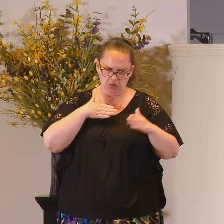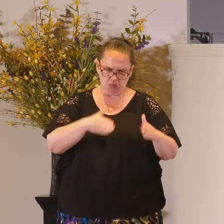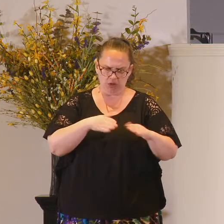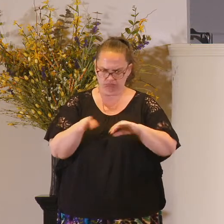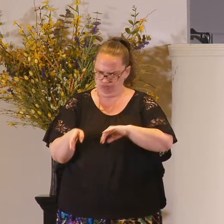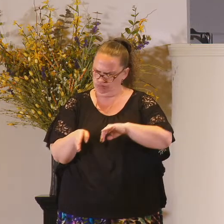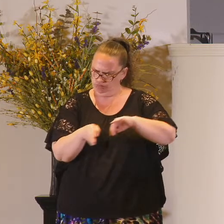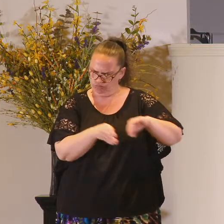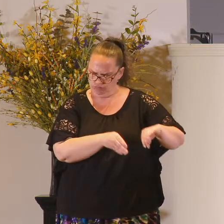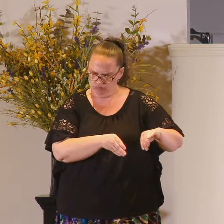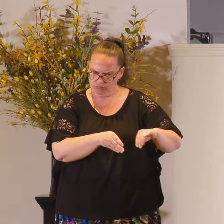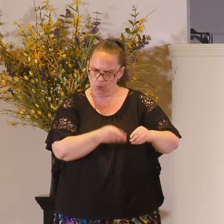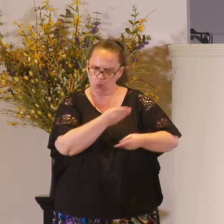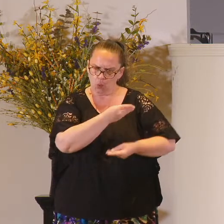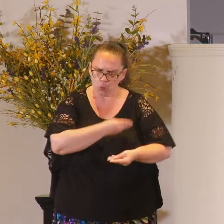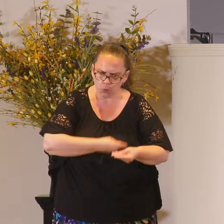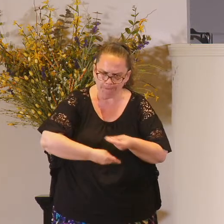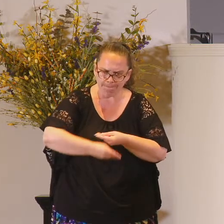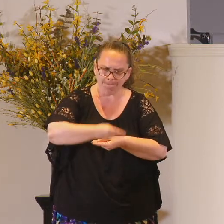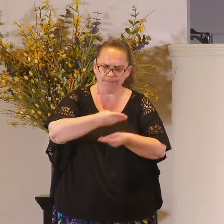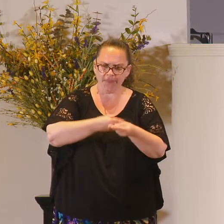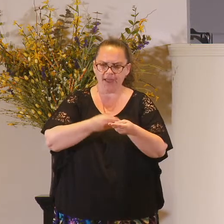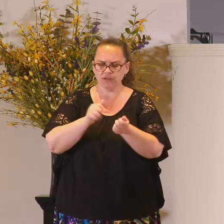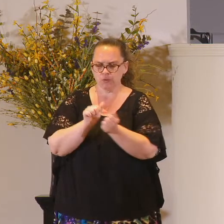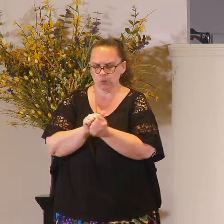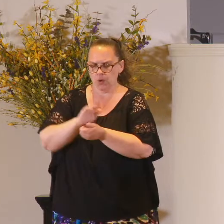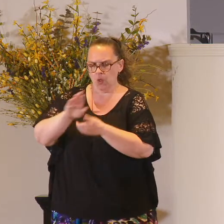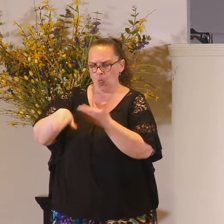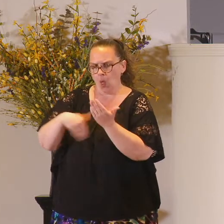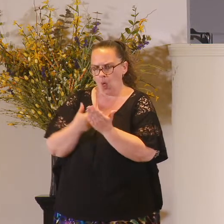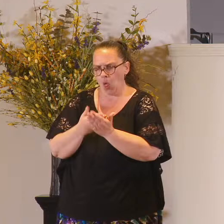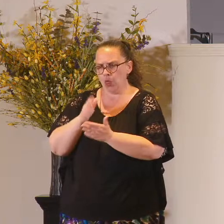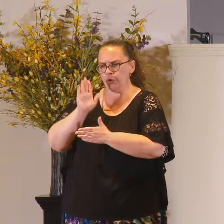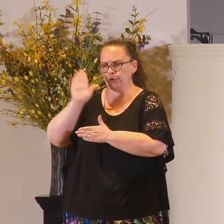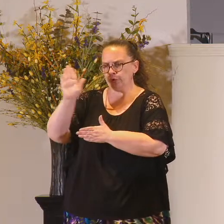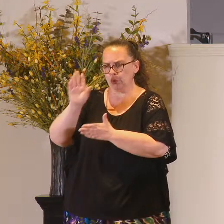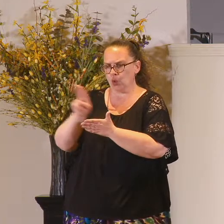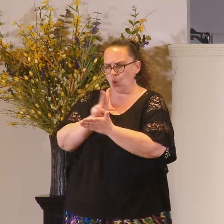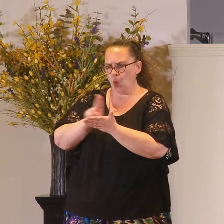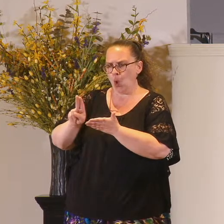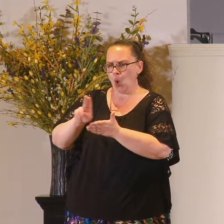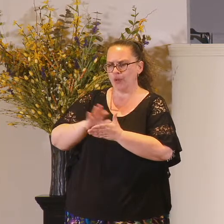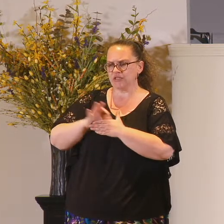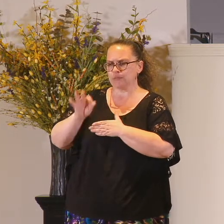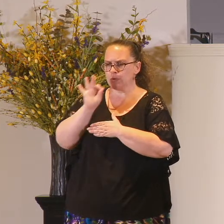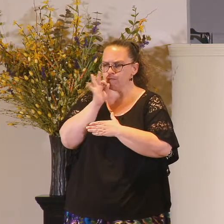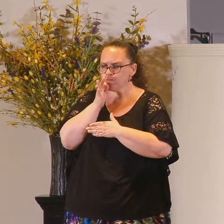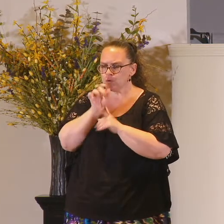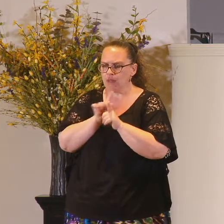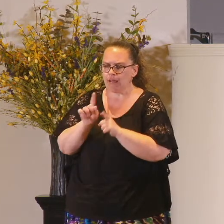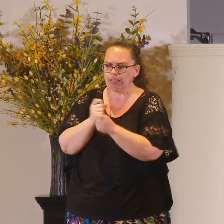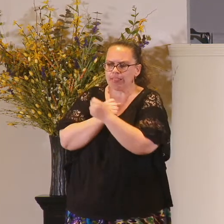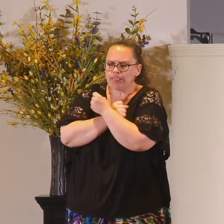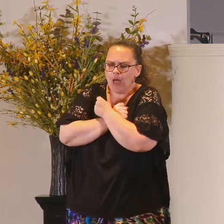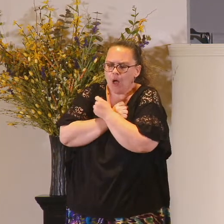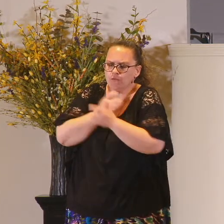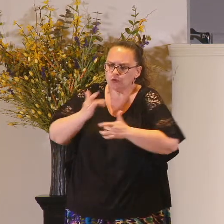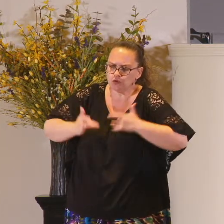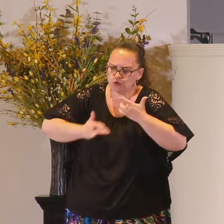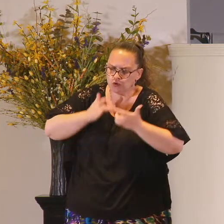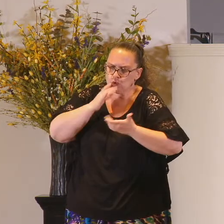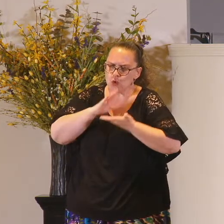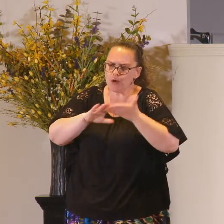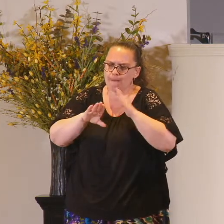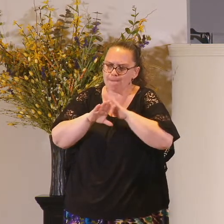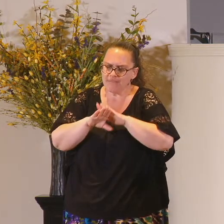and replace those things with the fruit of your Holy Spirit, good things like love and joy and